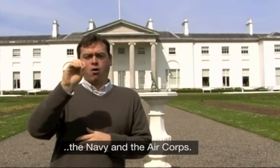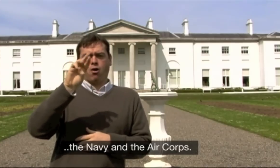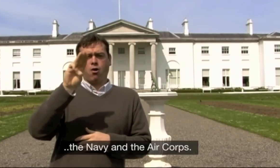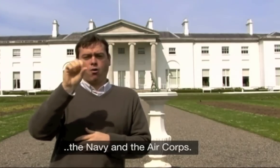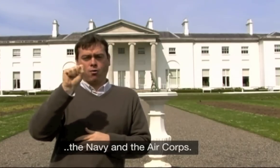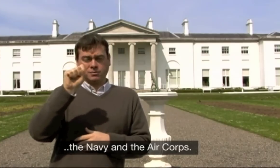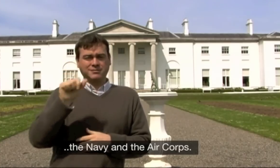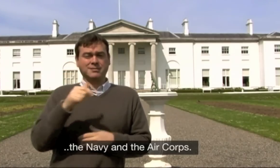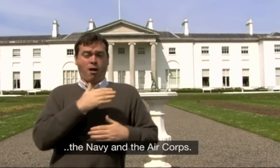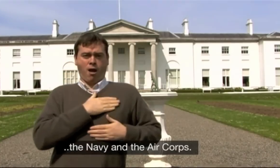and the Air Corps.